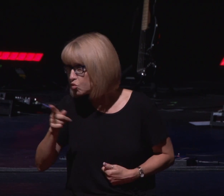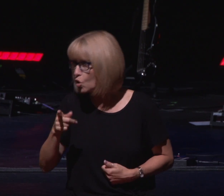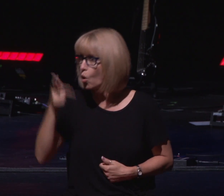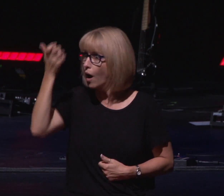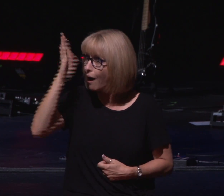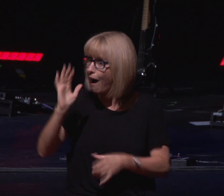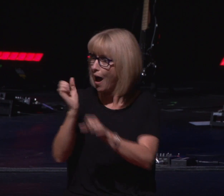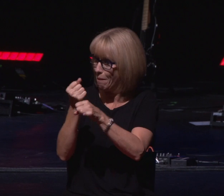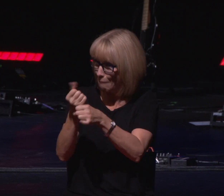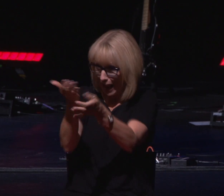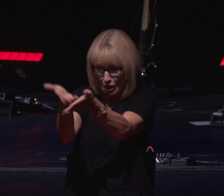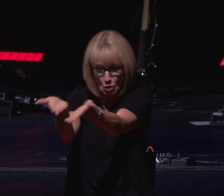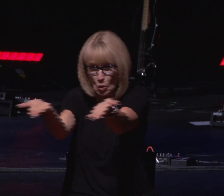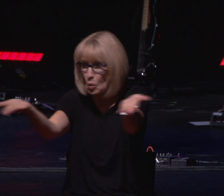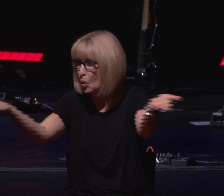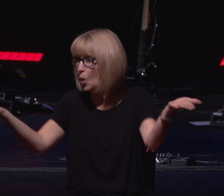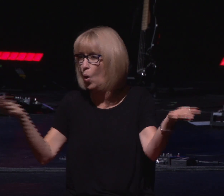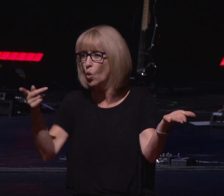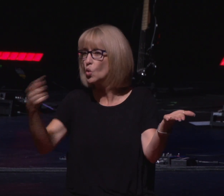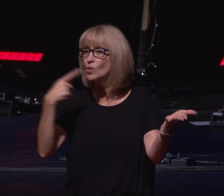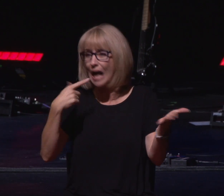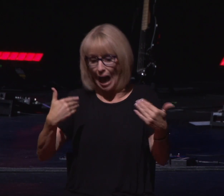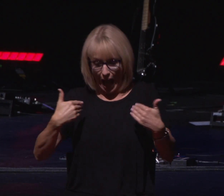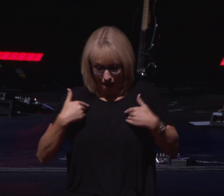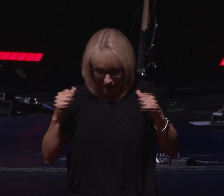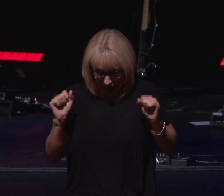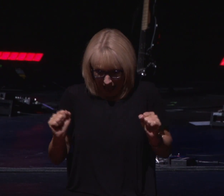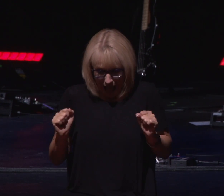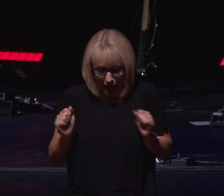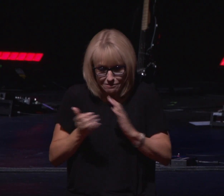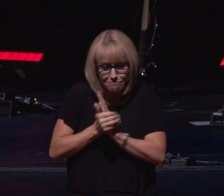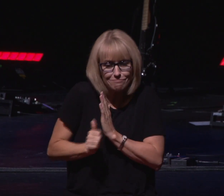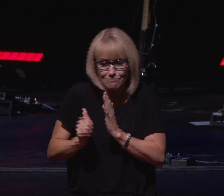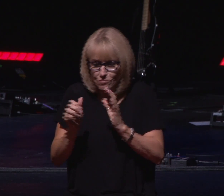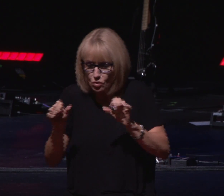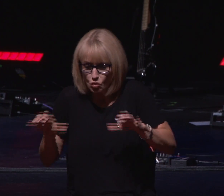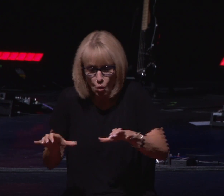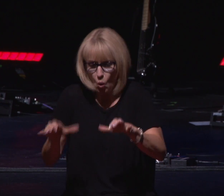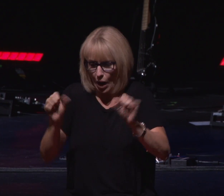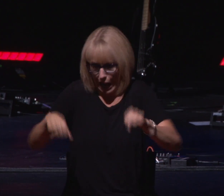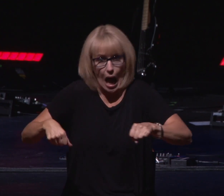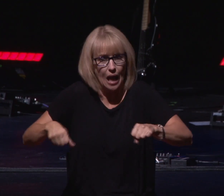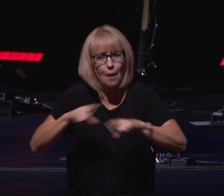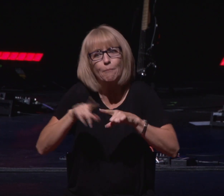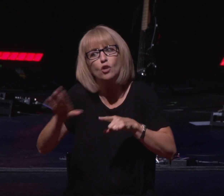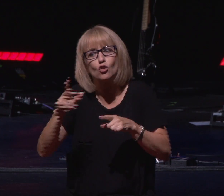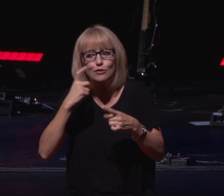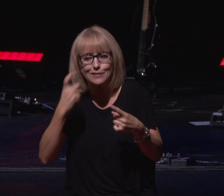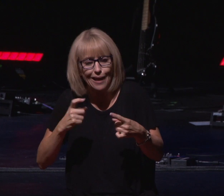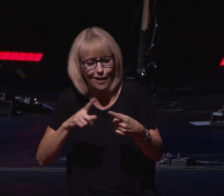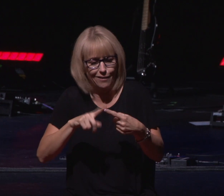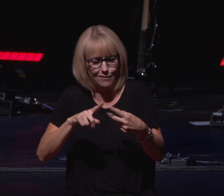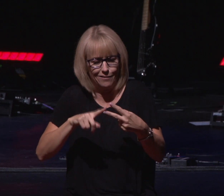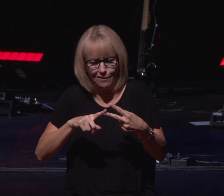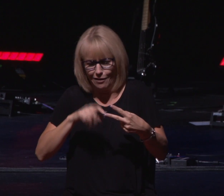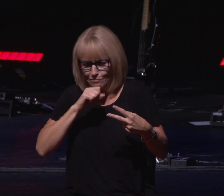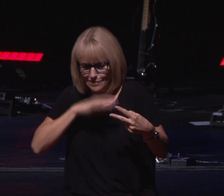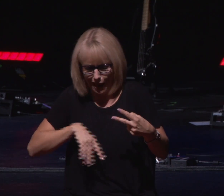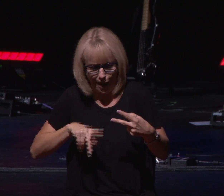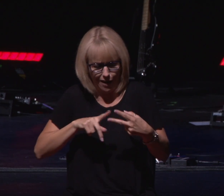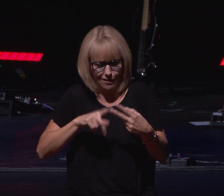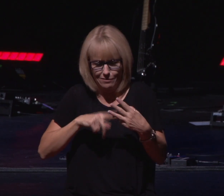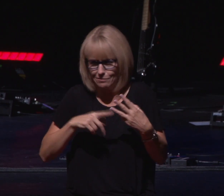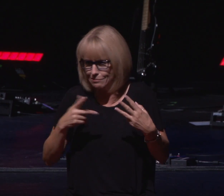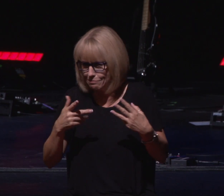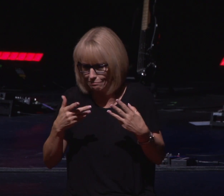you in his image with all the potential that's there. But unfortunately, sin and stain and bad choices have come in each of our hearts and